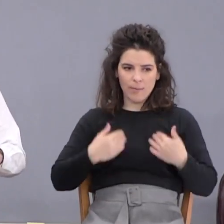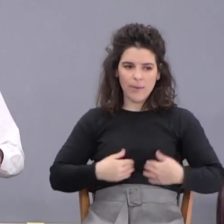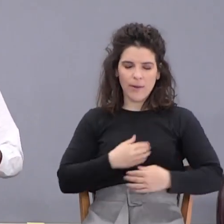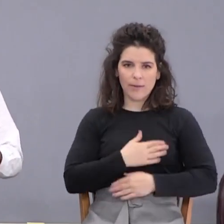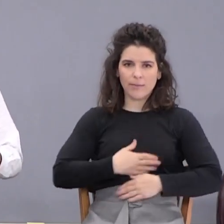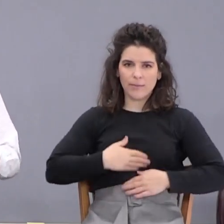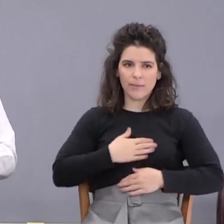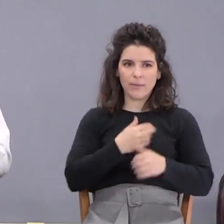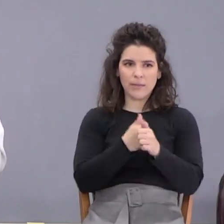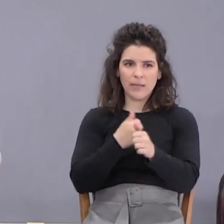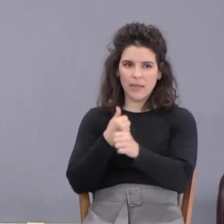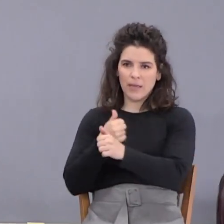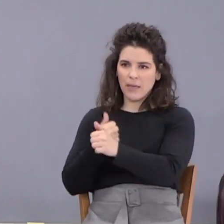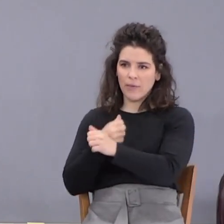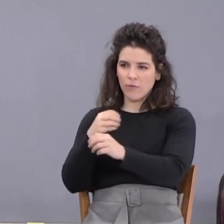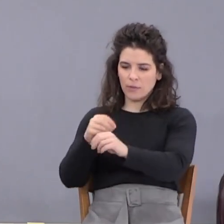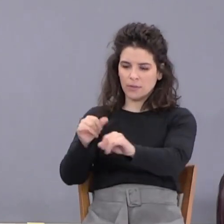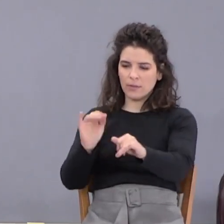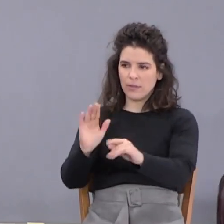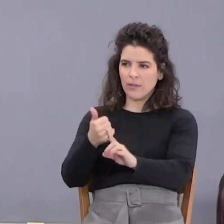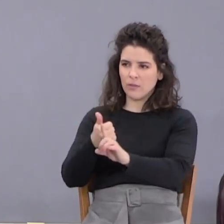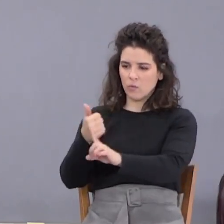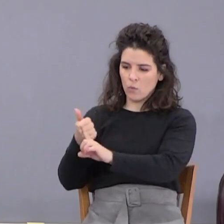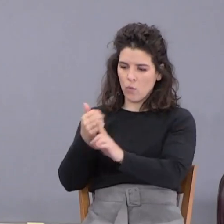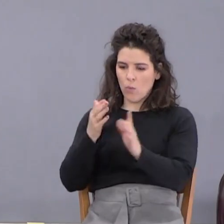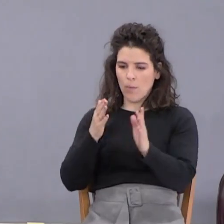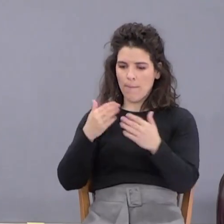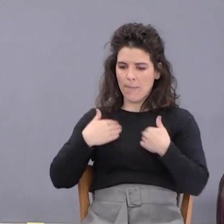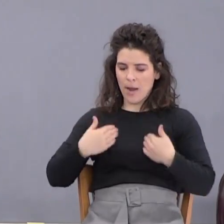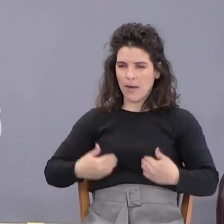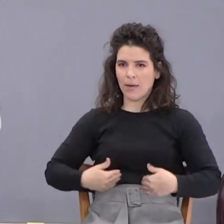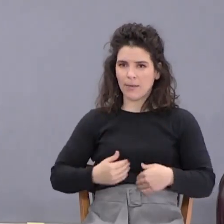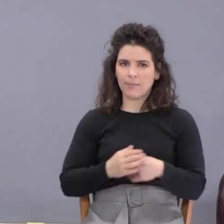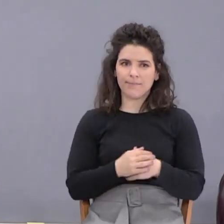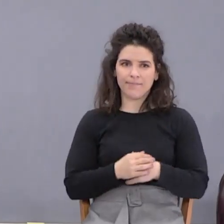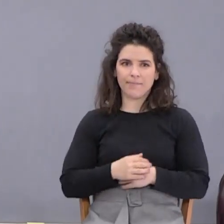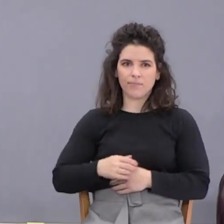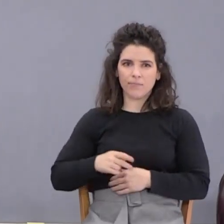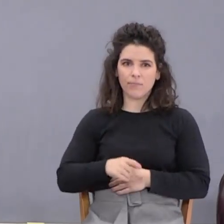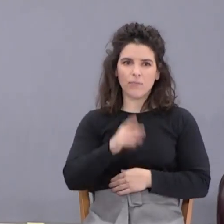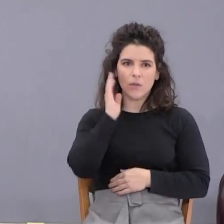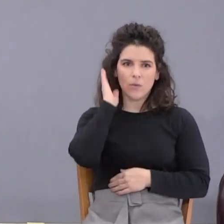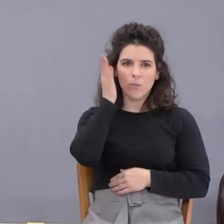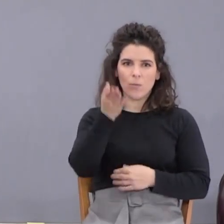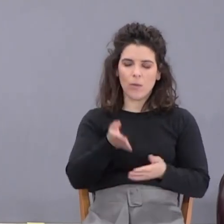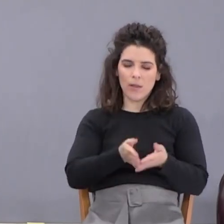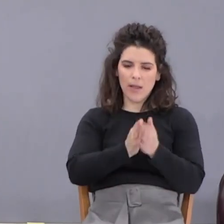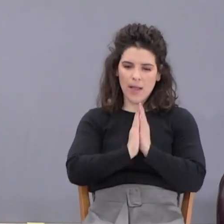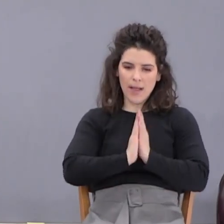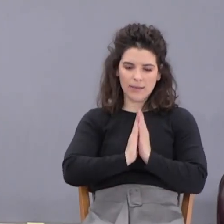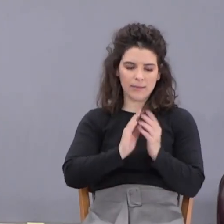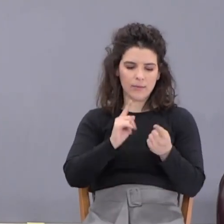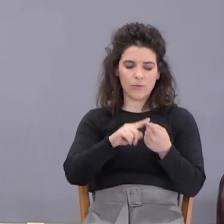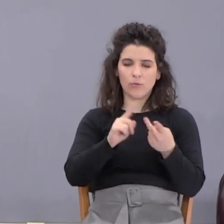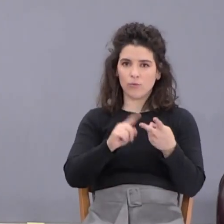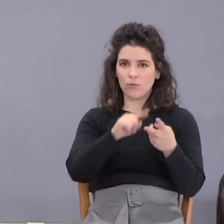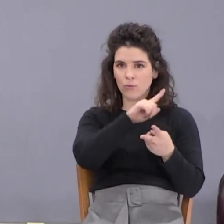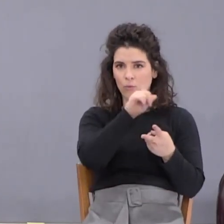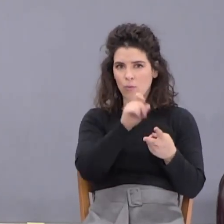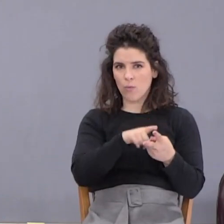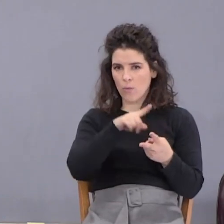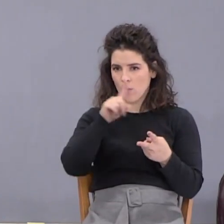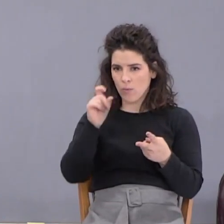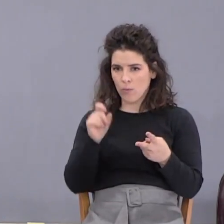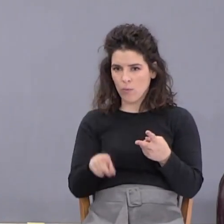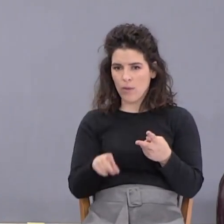every seed his own body. So Paul will ask these two questions, and then